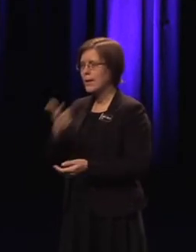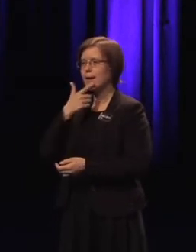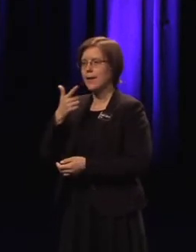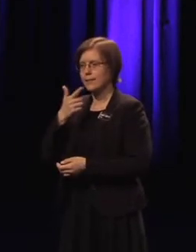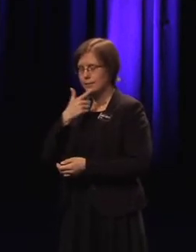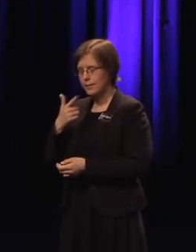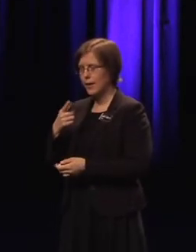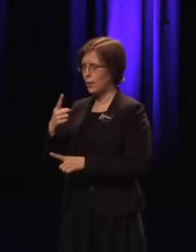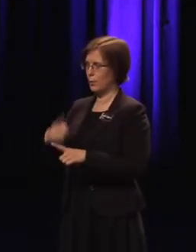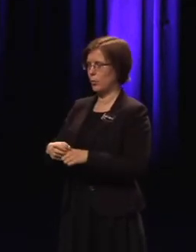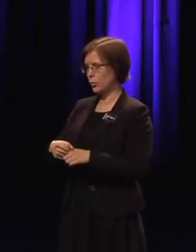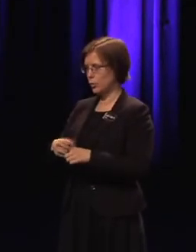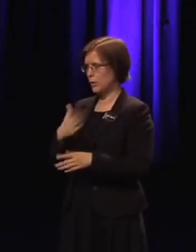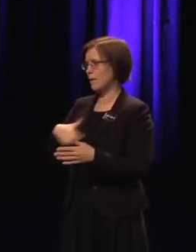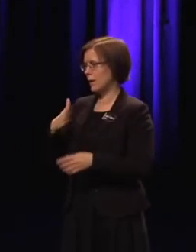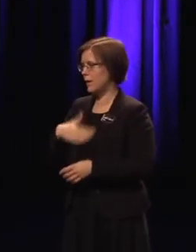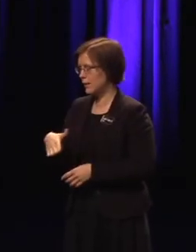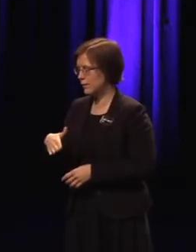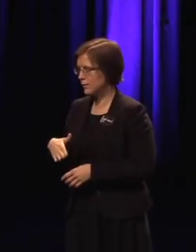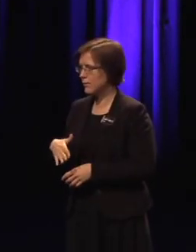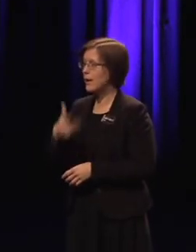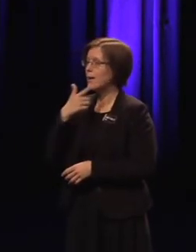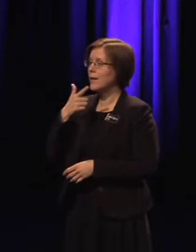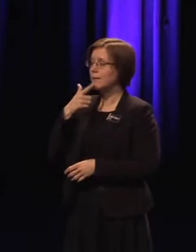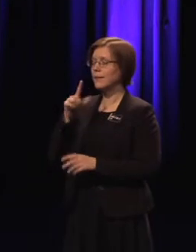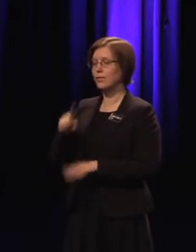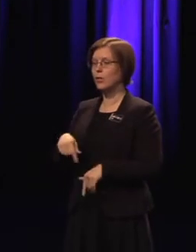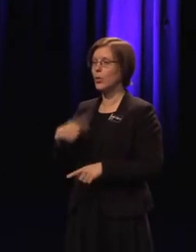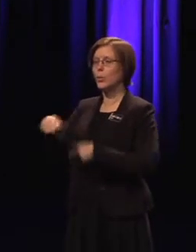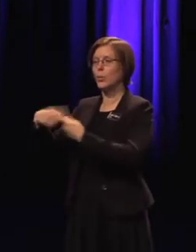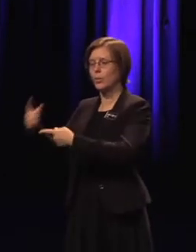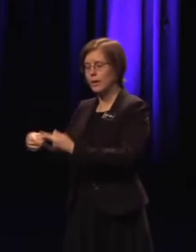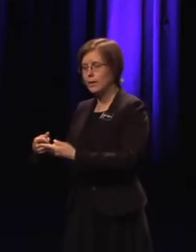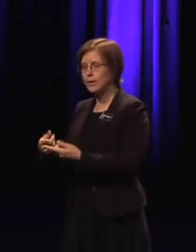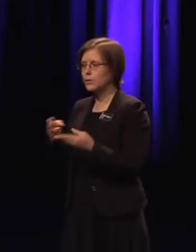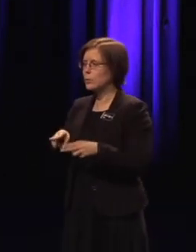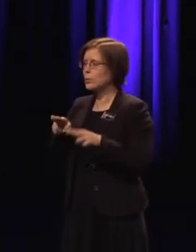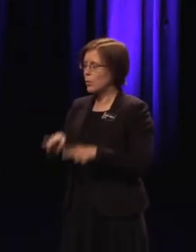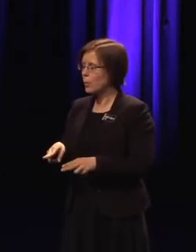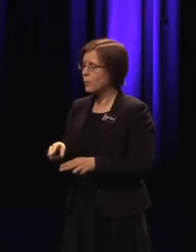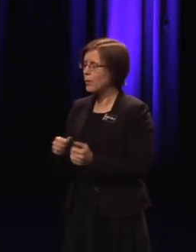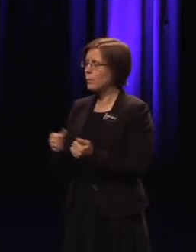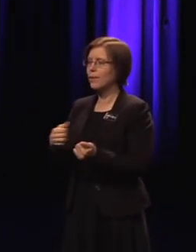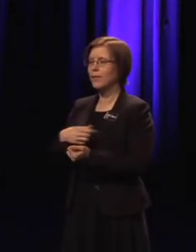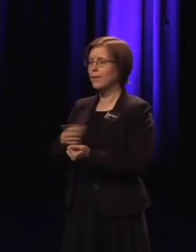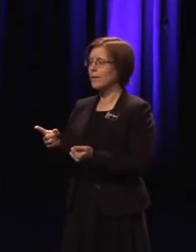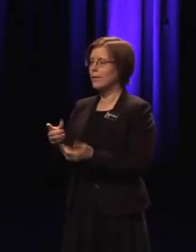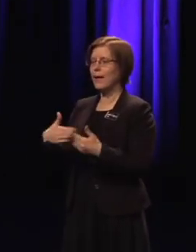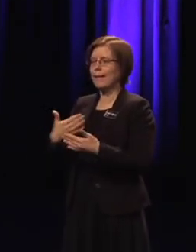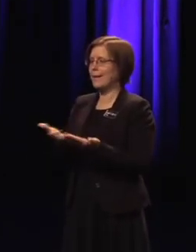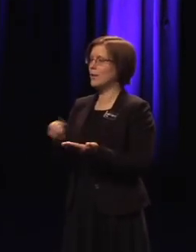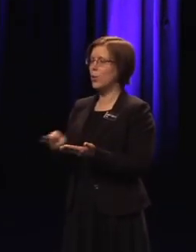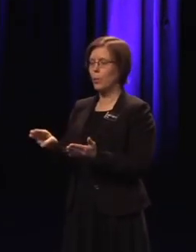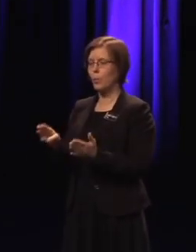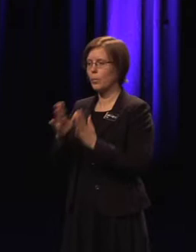and want. Clearly then, development assessments were not fixed squarely on freedom from